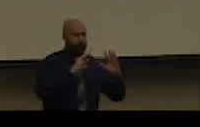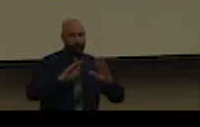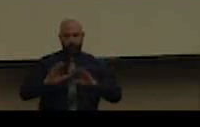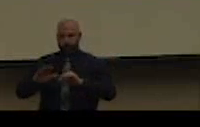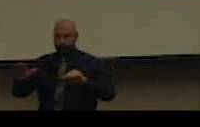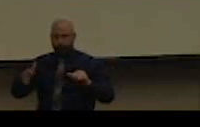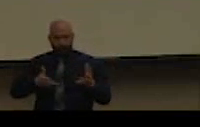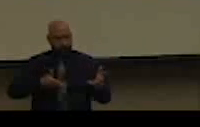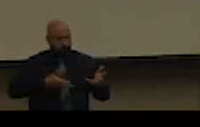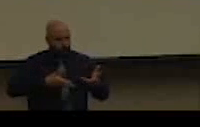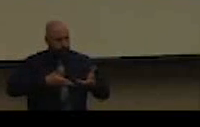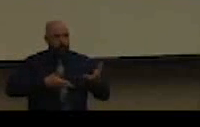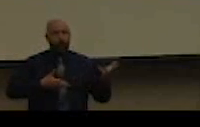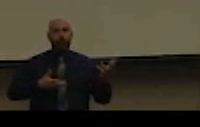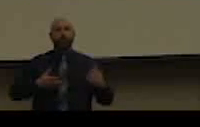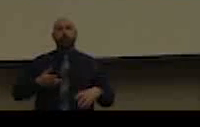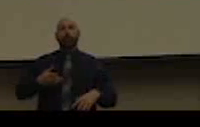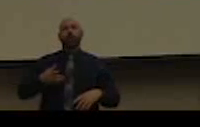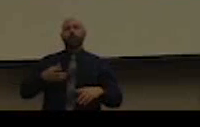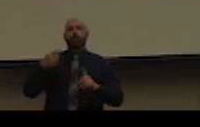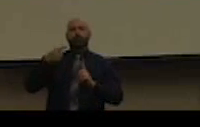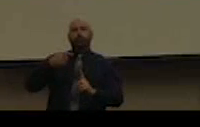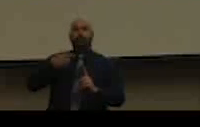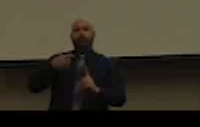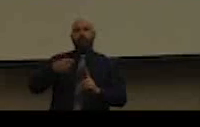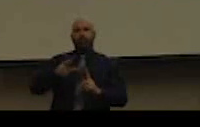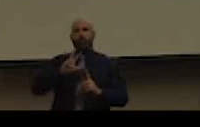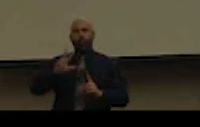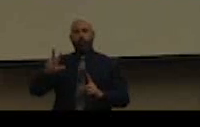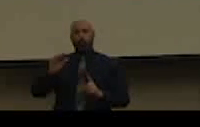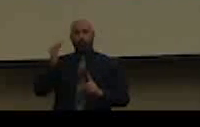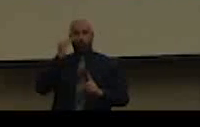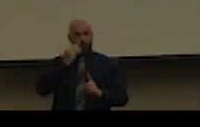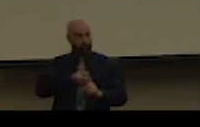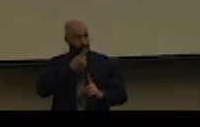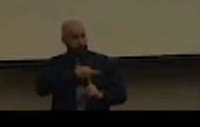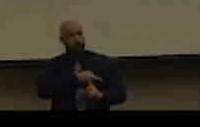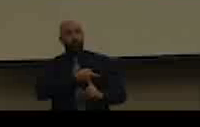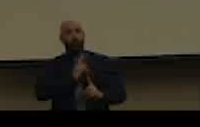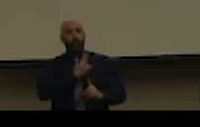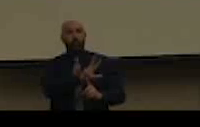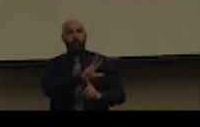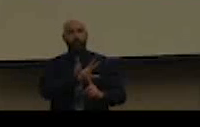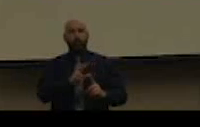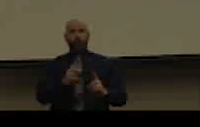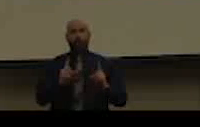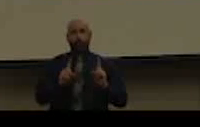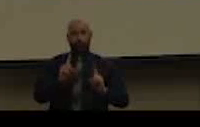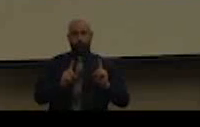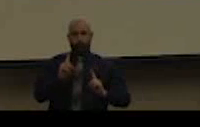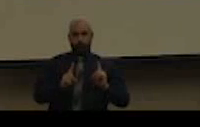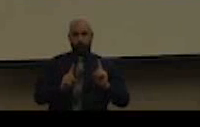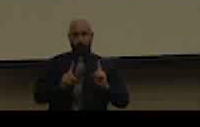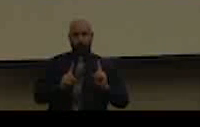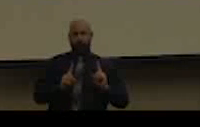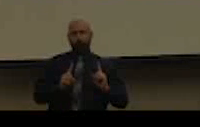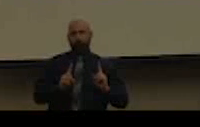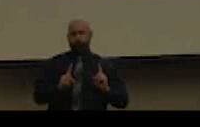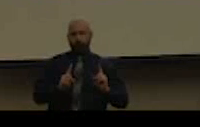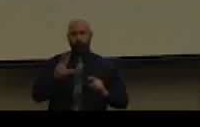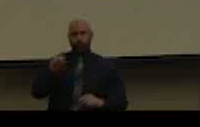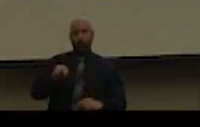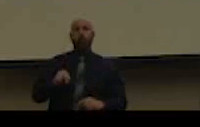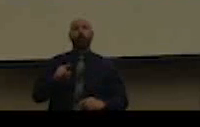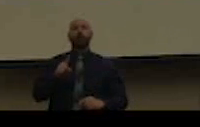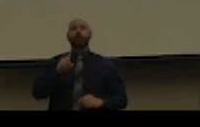know exactly what this other 3-year-old knows? Of course, developmentally, they might be in different places. but it's much more about the adult in the room who can